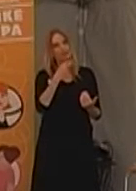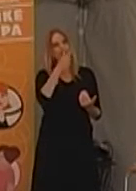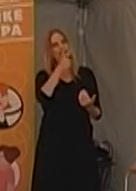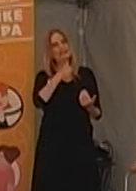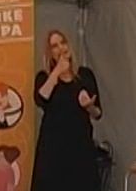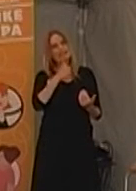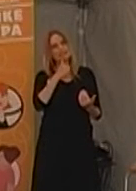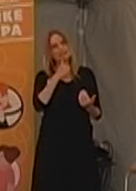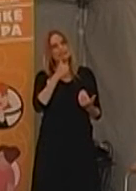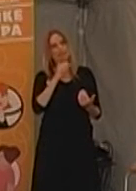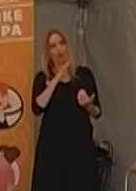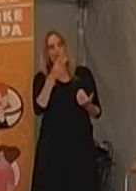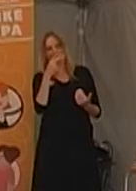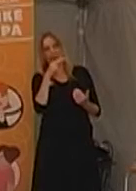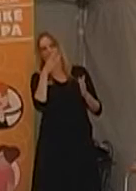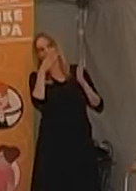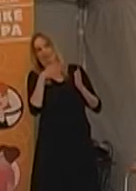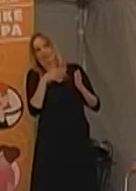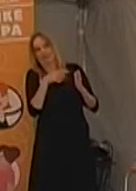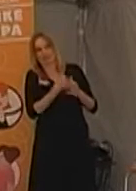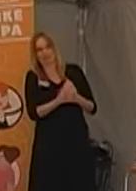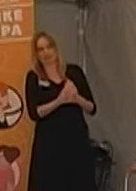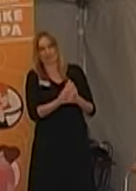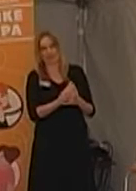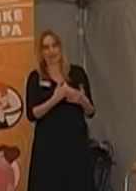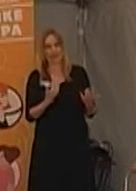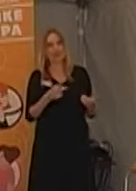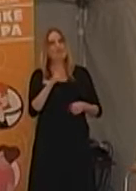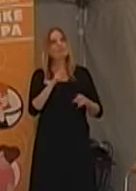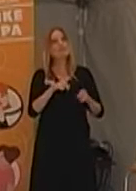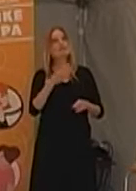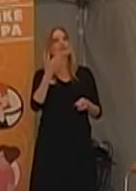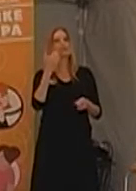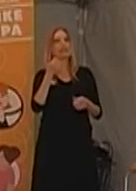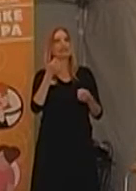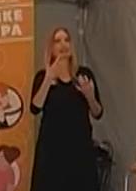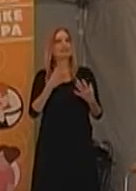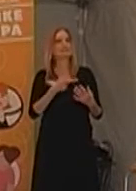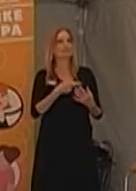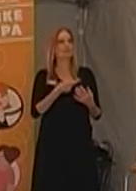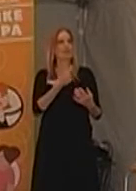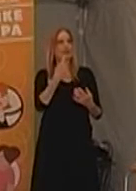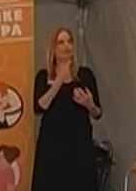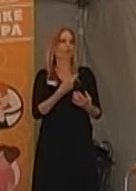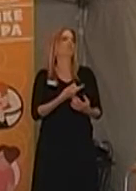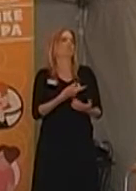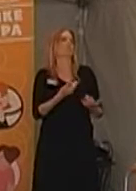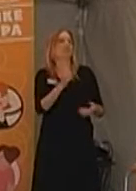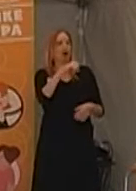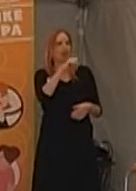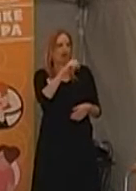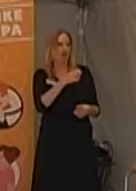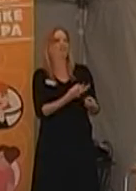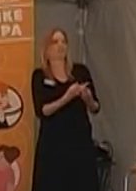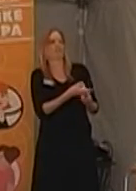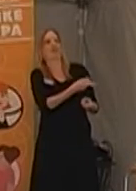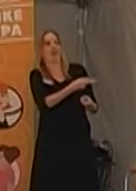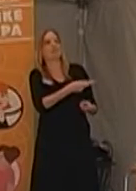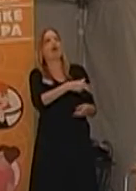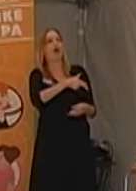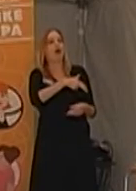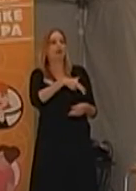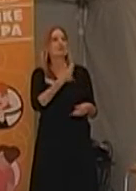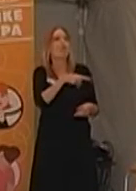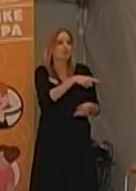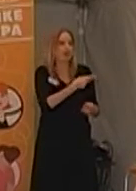lens. And it's all too easy sometimes to just wave things off, saying, well, but yeah, that of course it is like that in Norway because